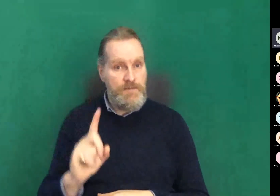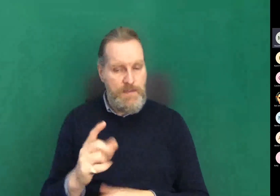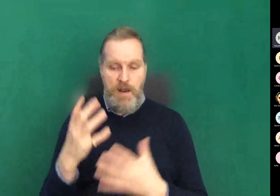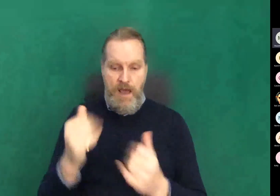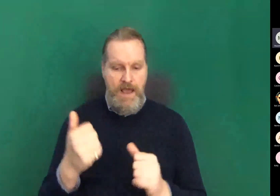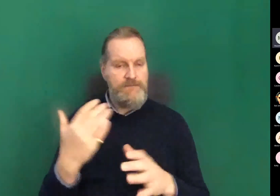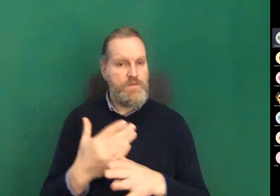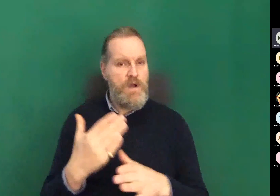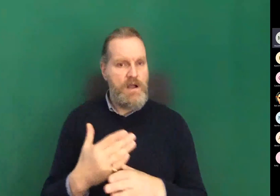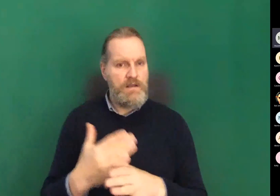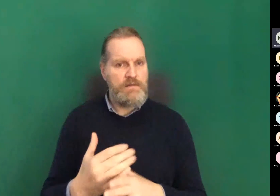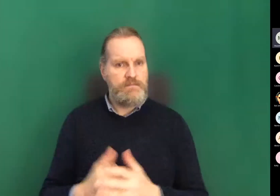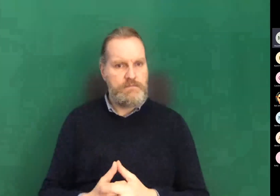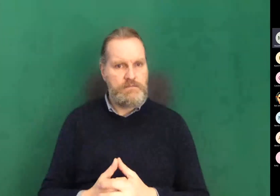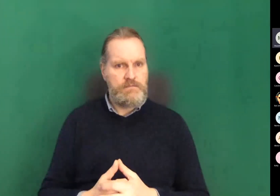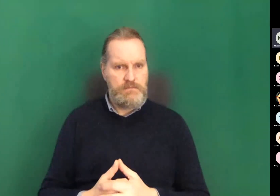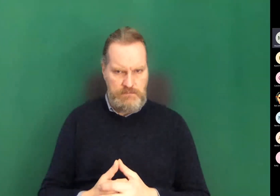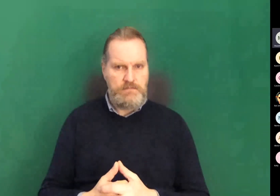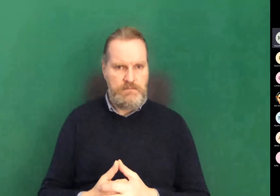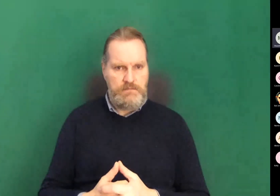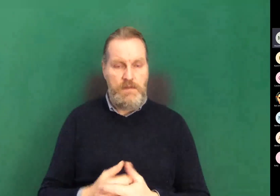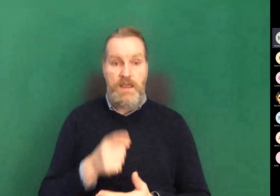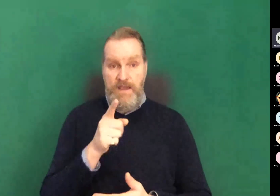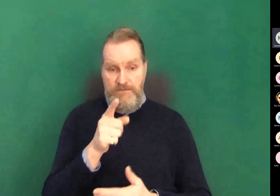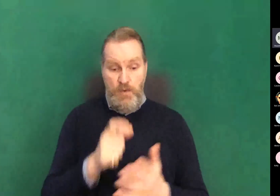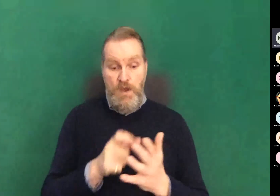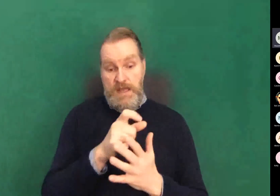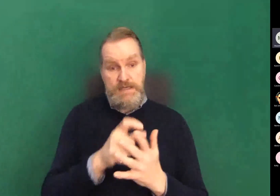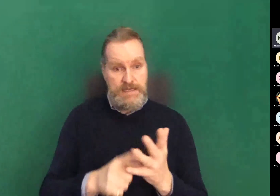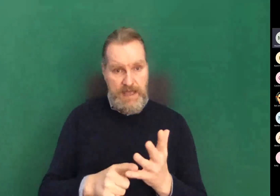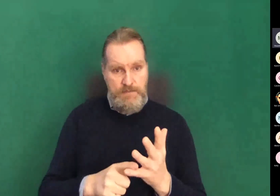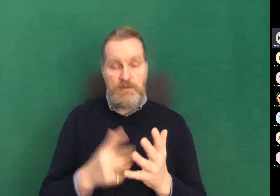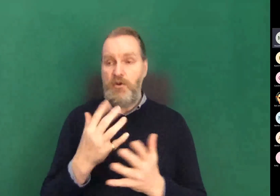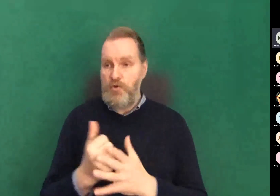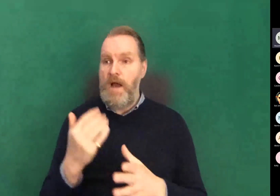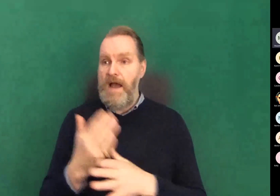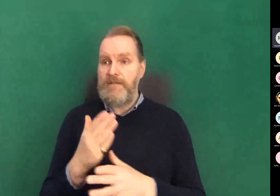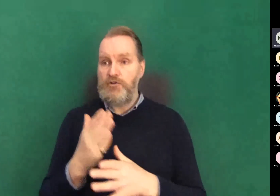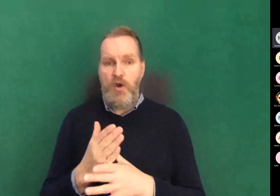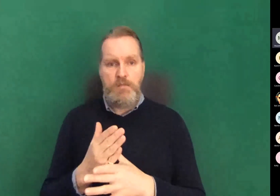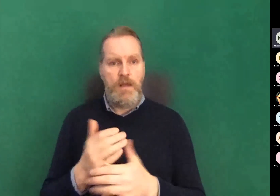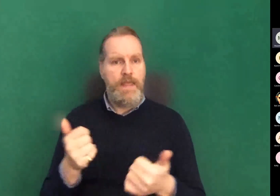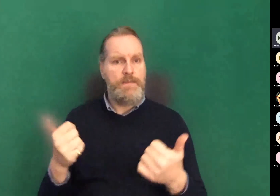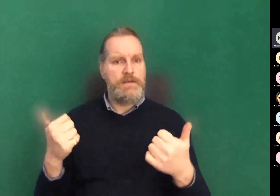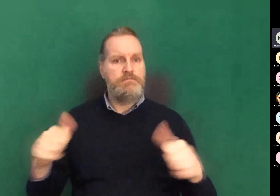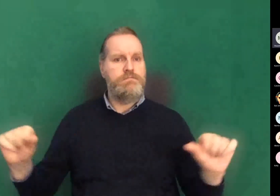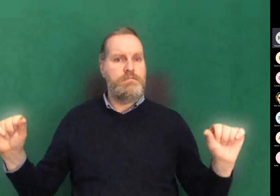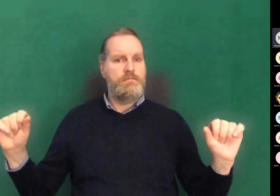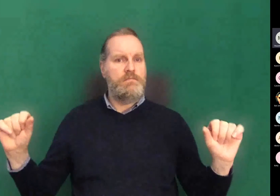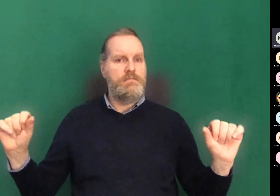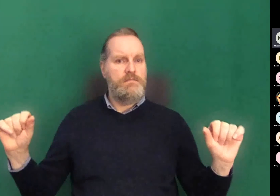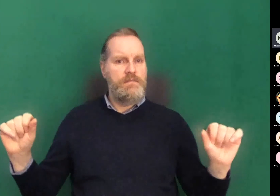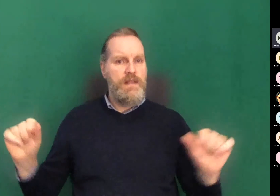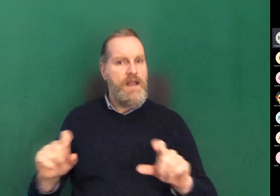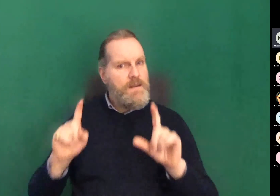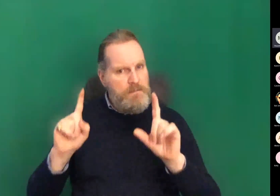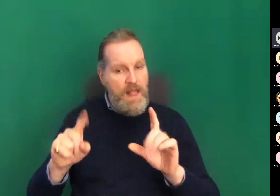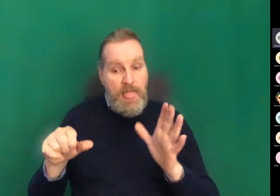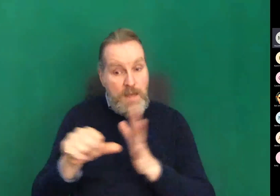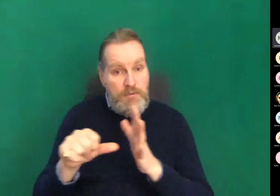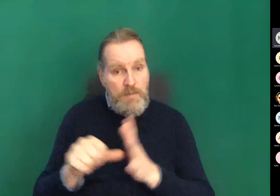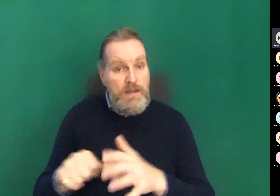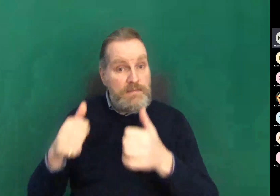Just by having a job with a disability, you have already overcome one major hurdle. But the problems do not end